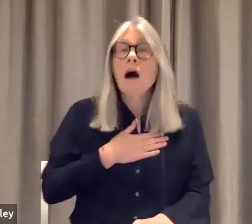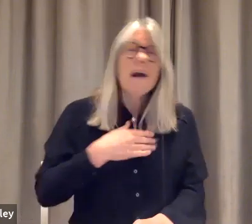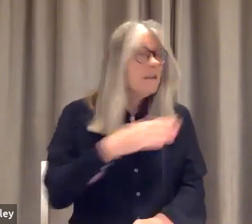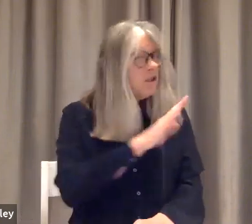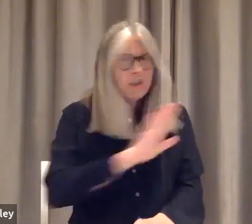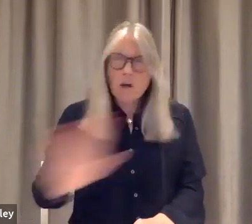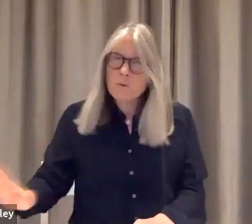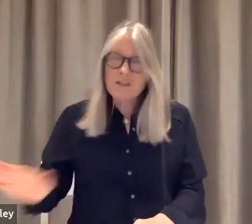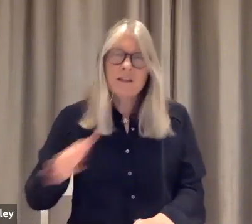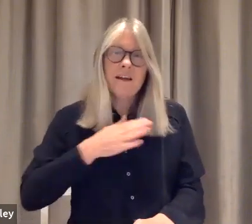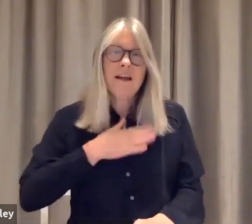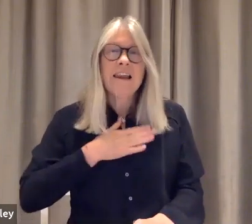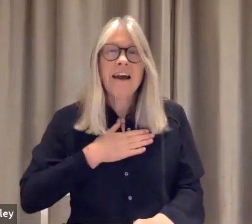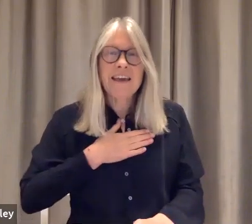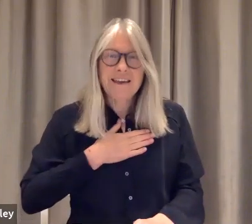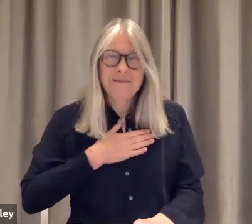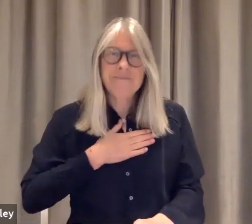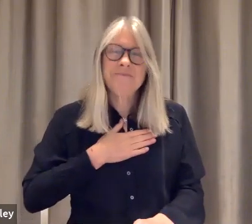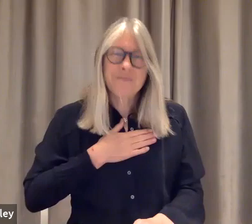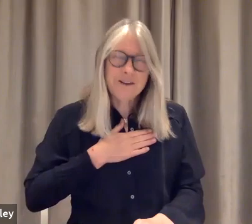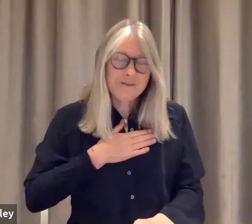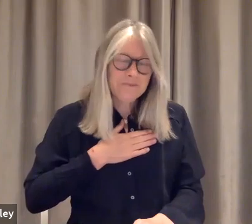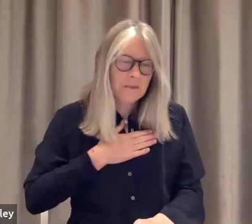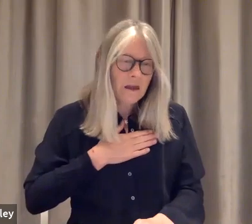I don't like. Good.